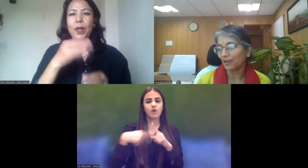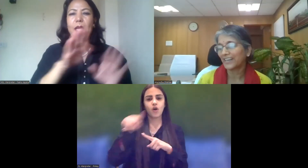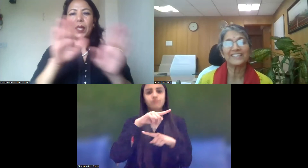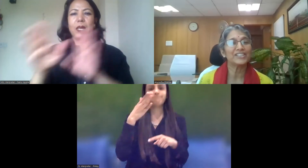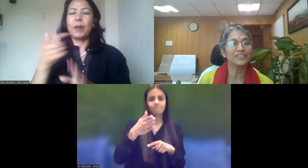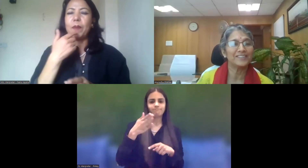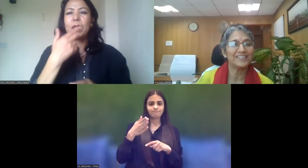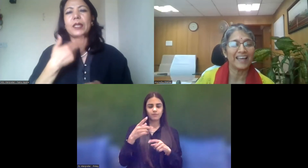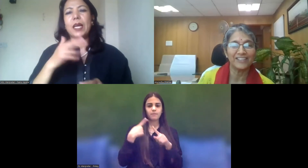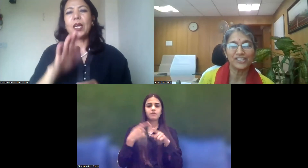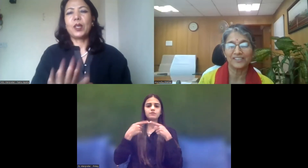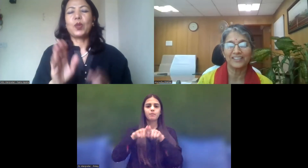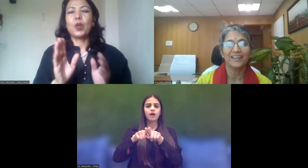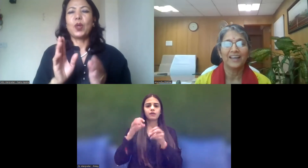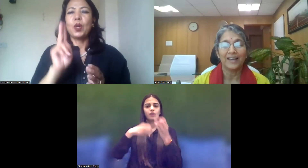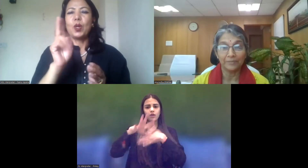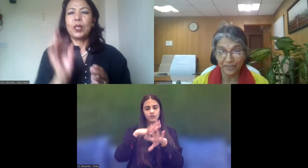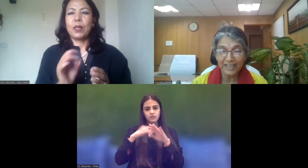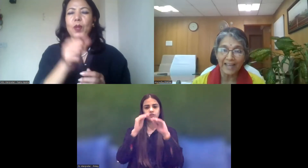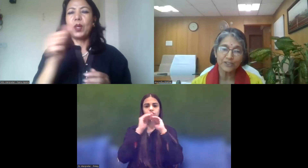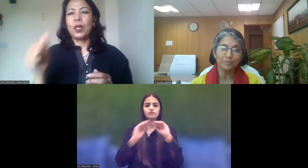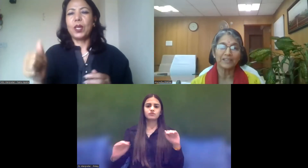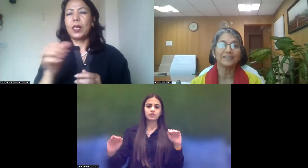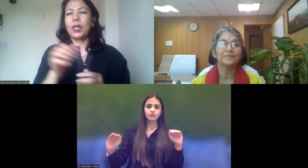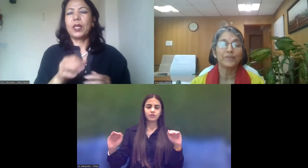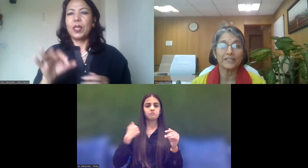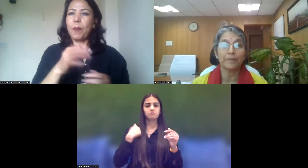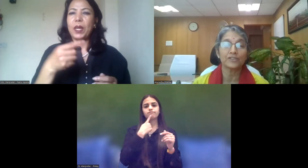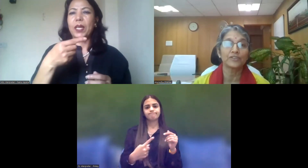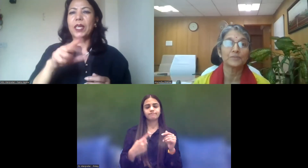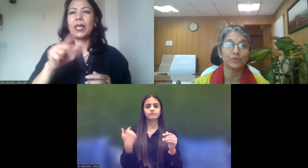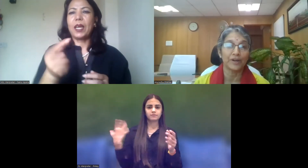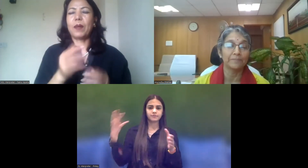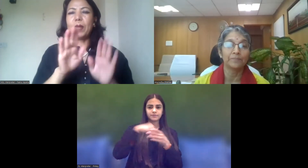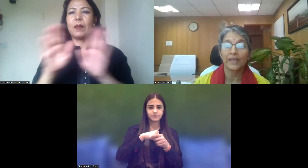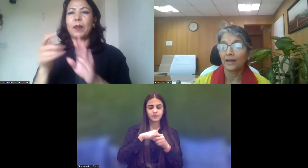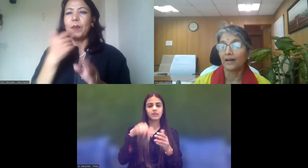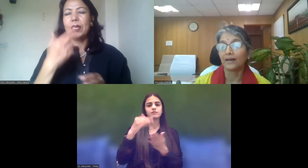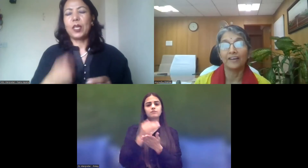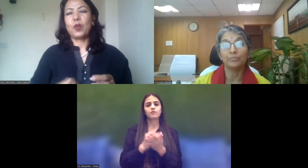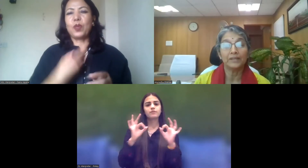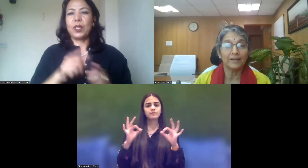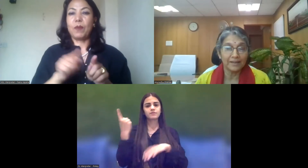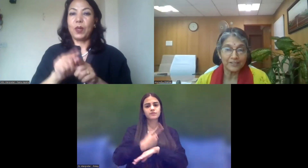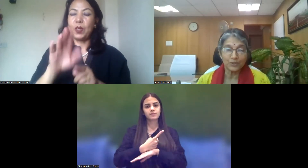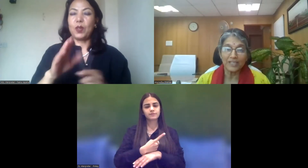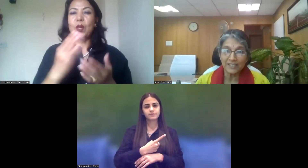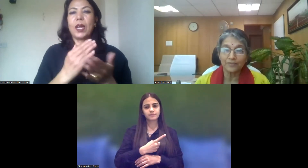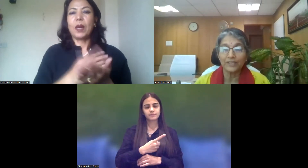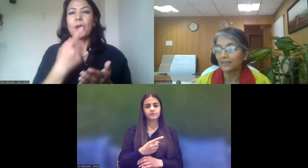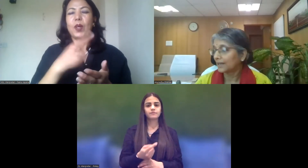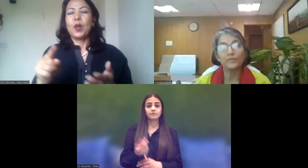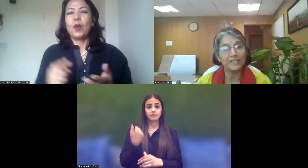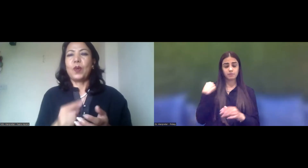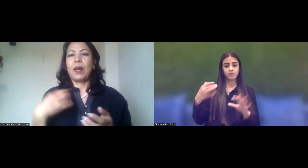partner organizations and the children. I'm very glad to be here as a part of this program. I've been associated